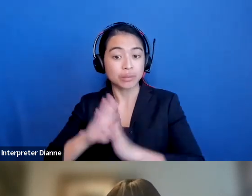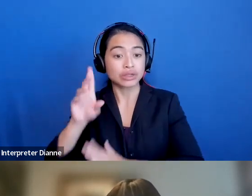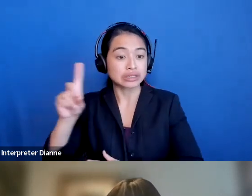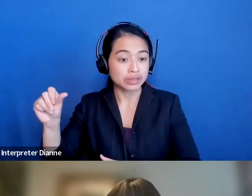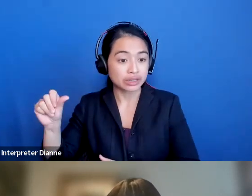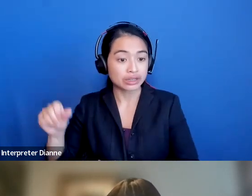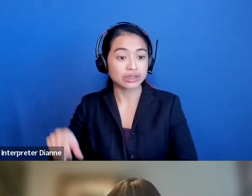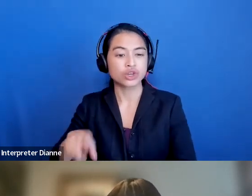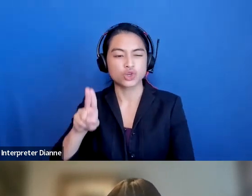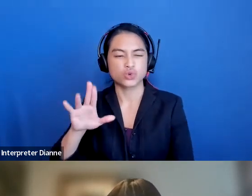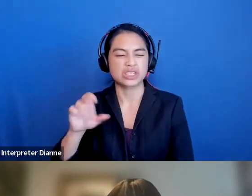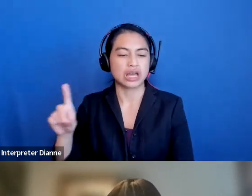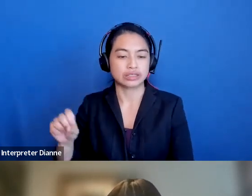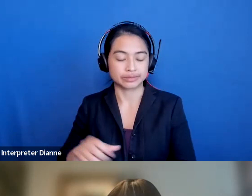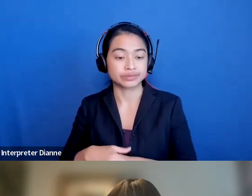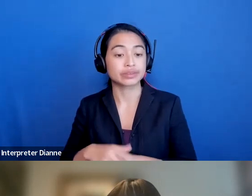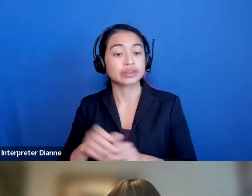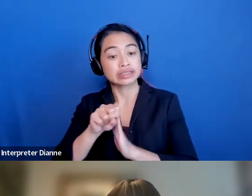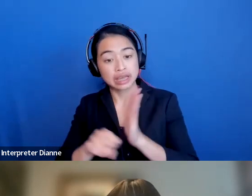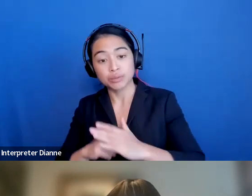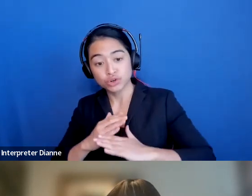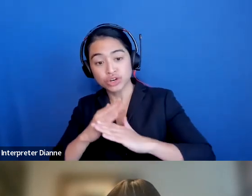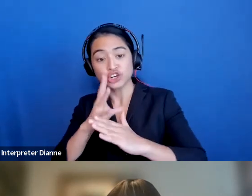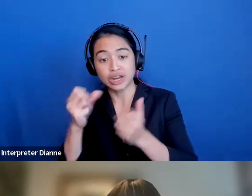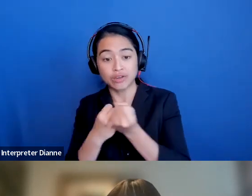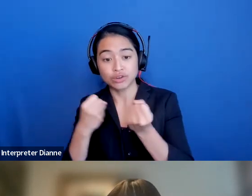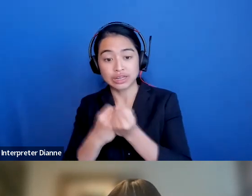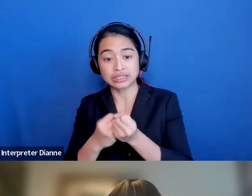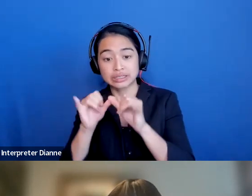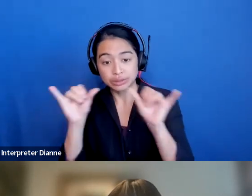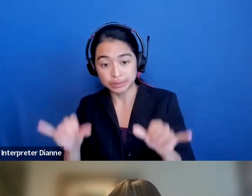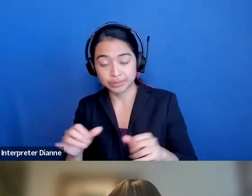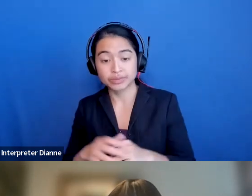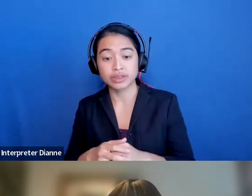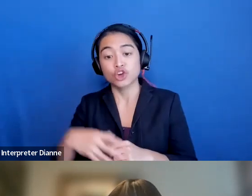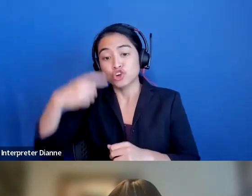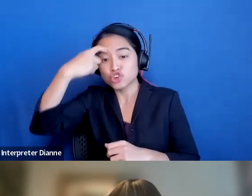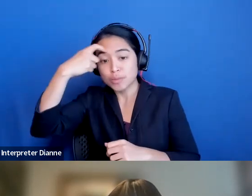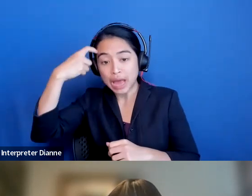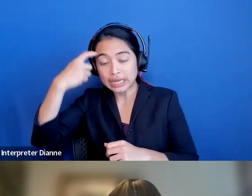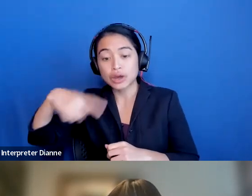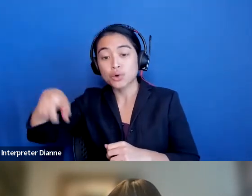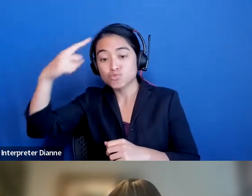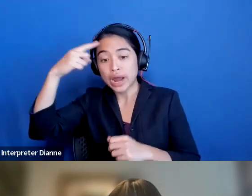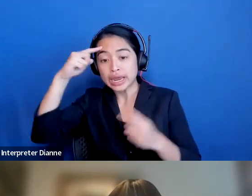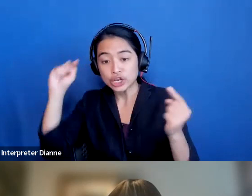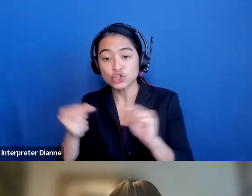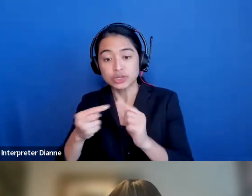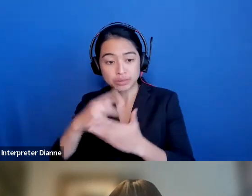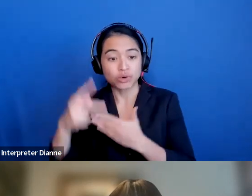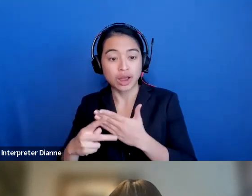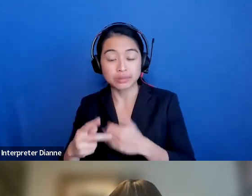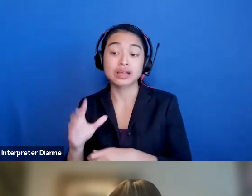or UCEDs, state protection and advocacy entities. We also work with traumatic brain injury